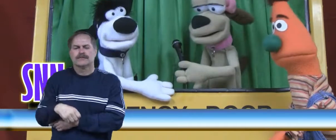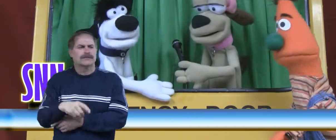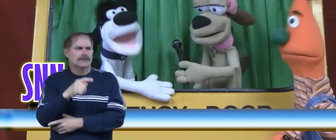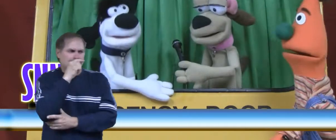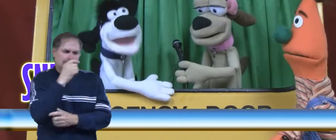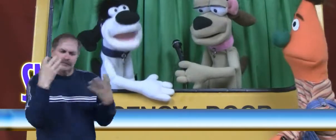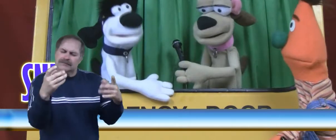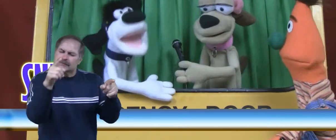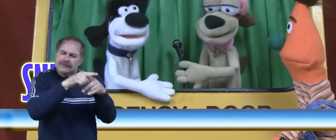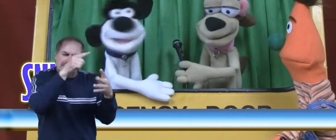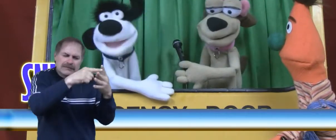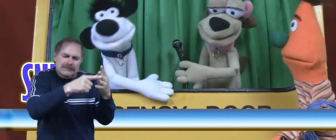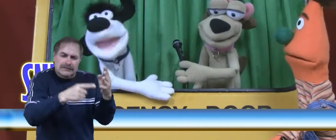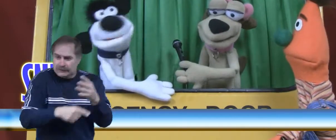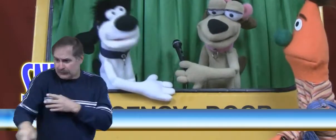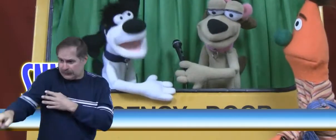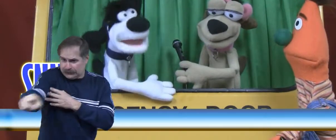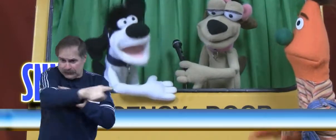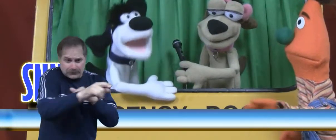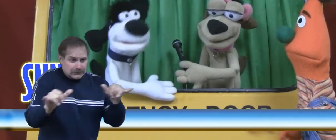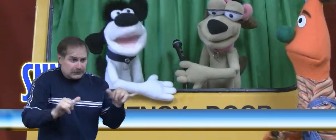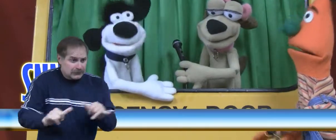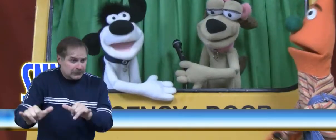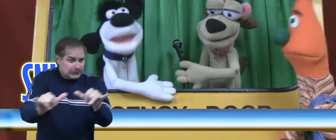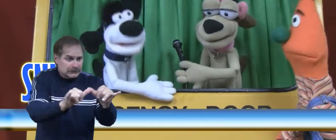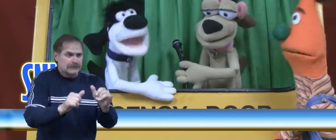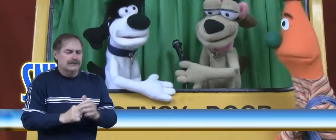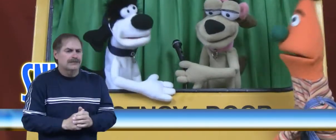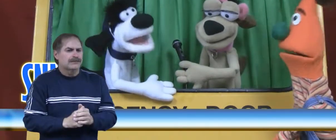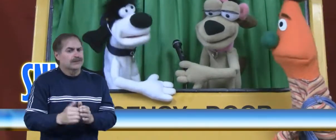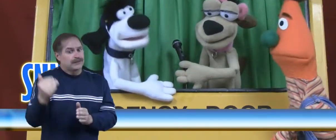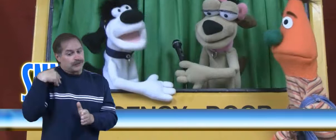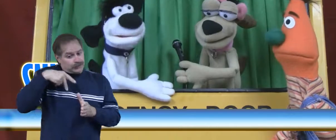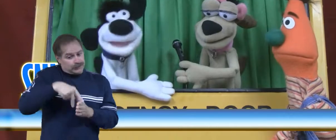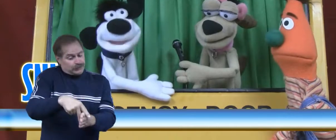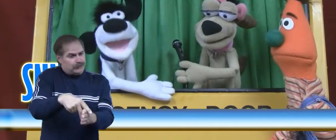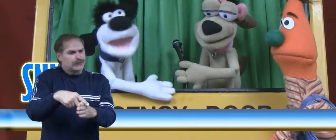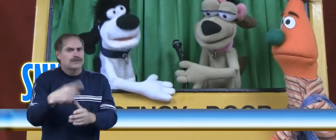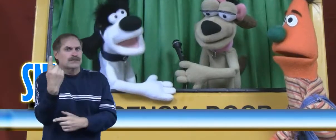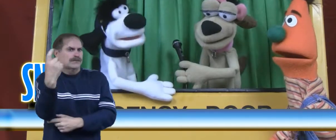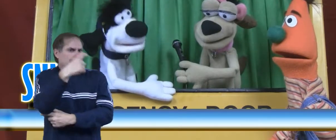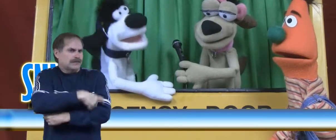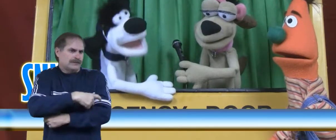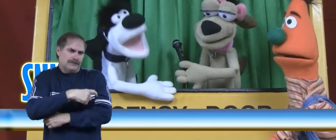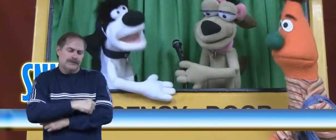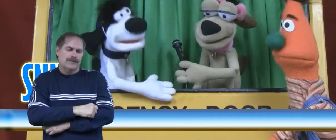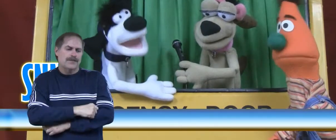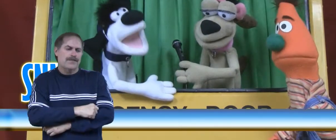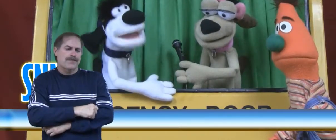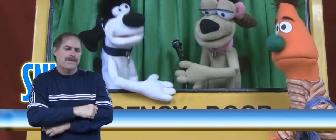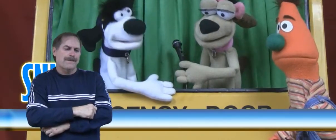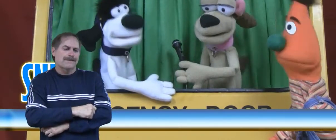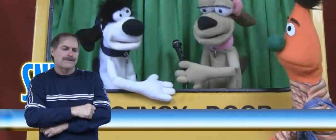Wolf. Timmy had many of the same questions that most boys and girls ask before they ride the school bus for the